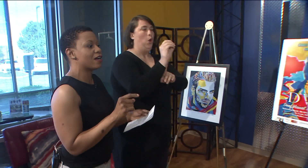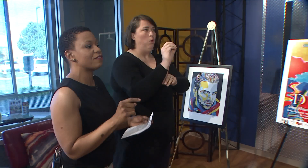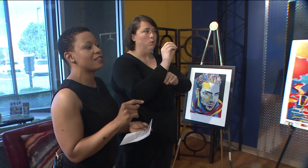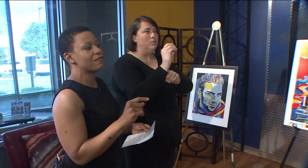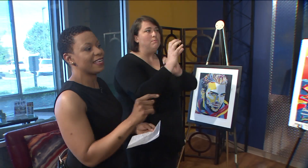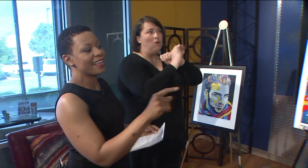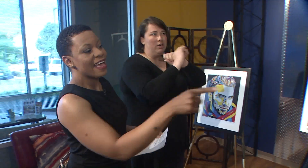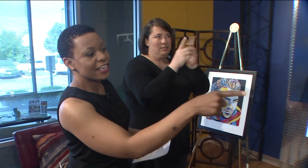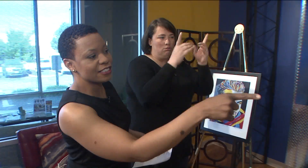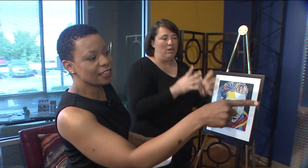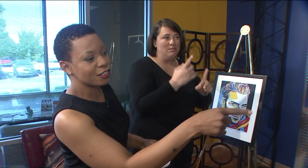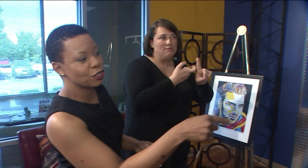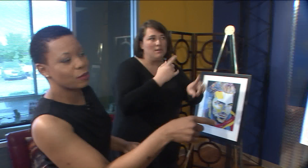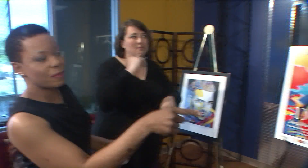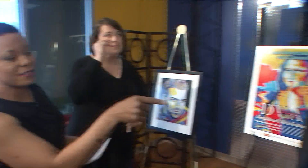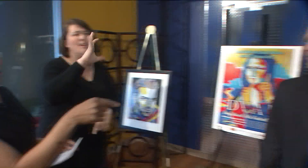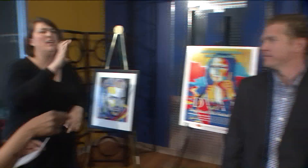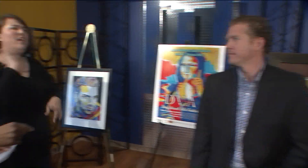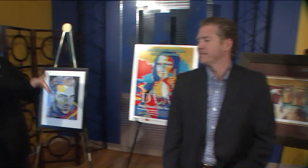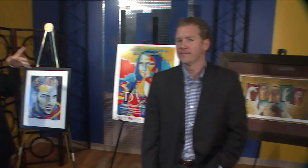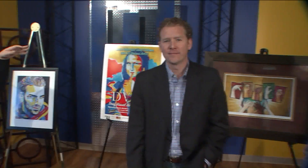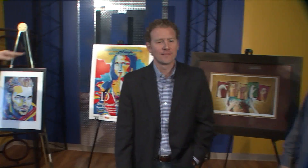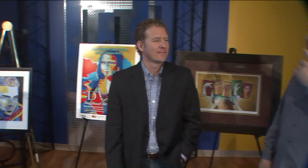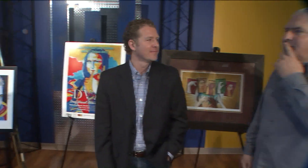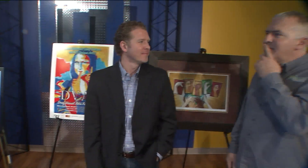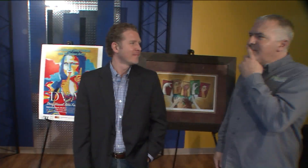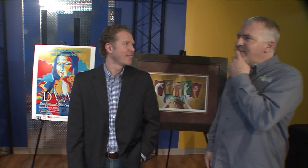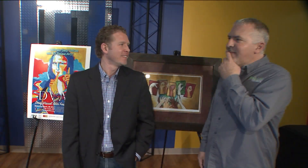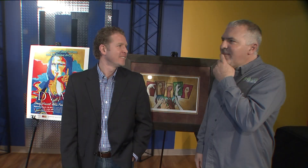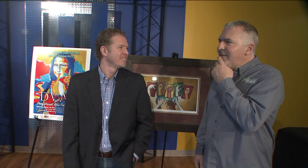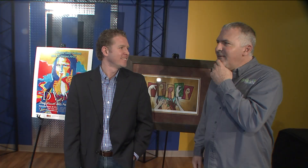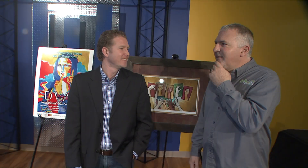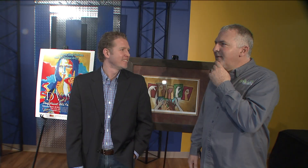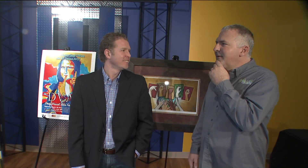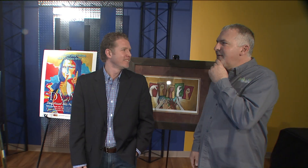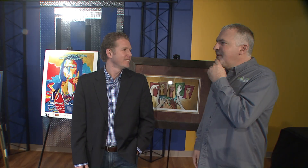Director of Deaf Inc. Can you tell us a little bit about some of the pieces that we're looking at here?